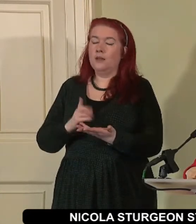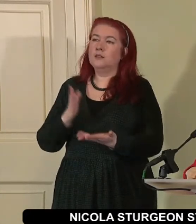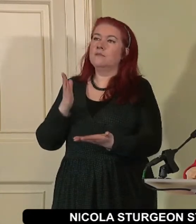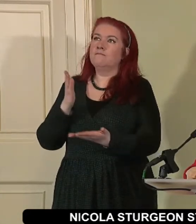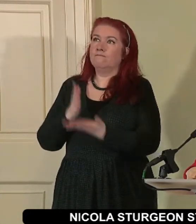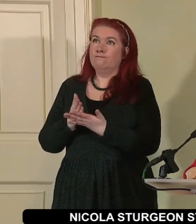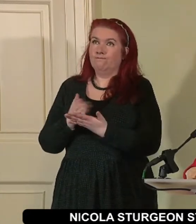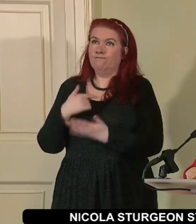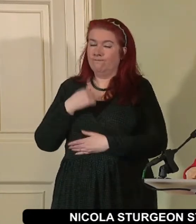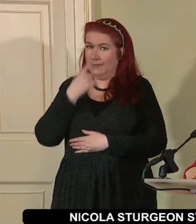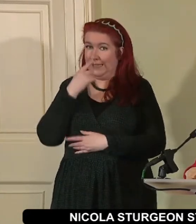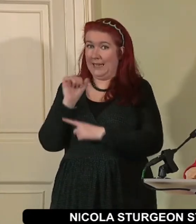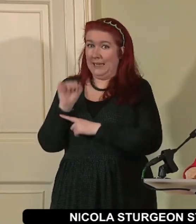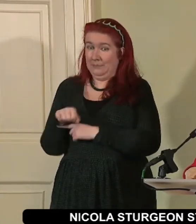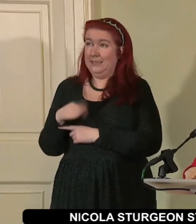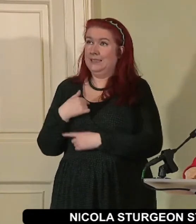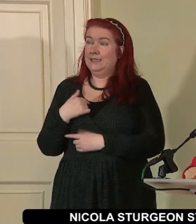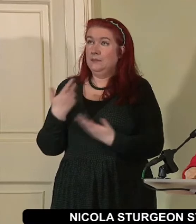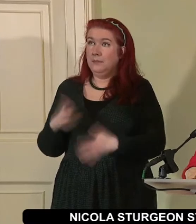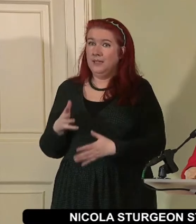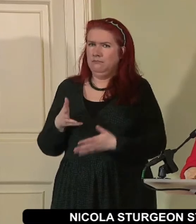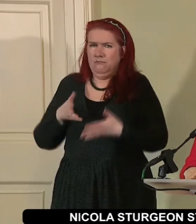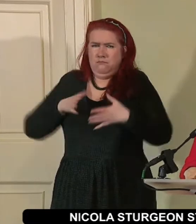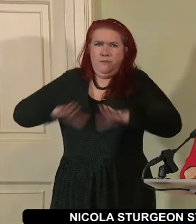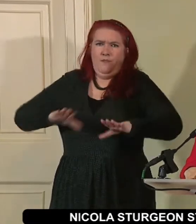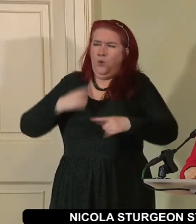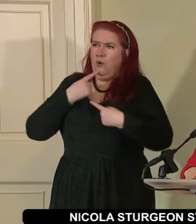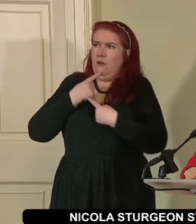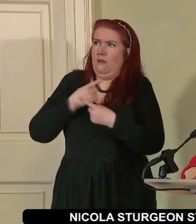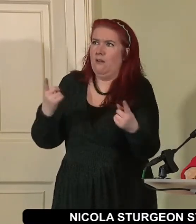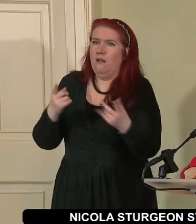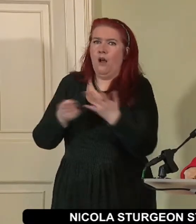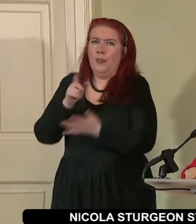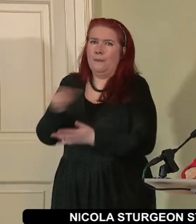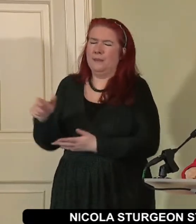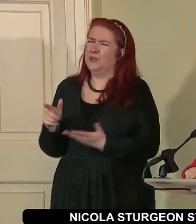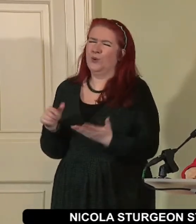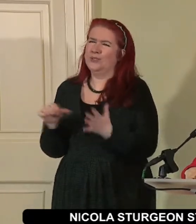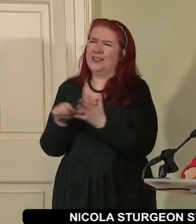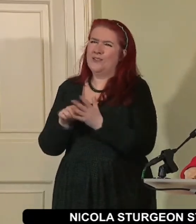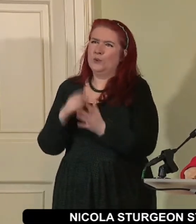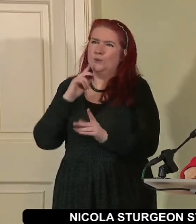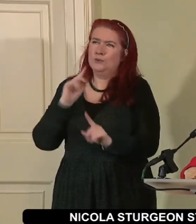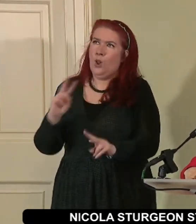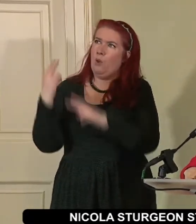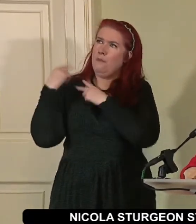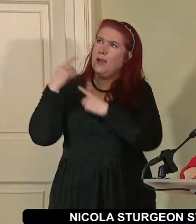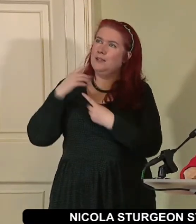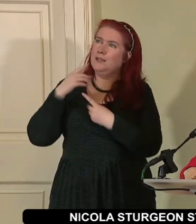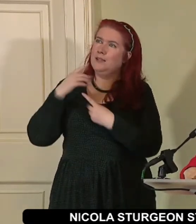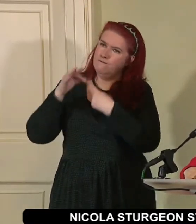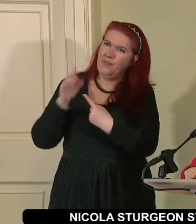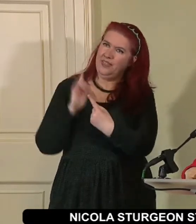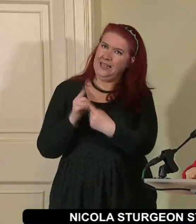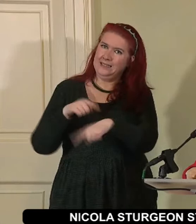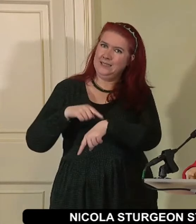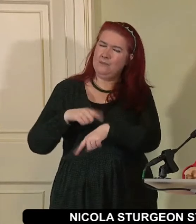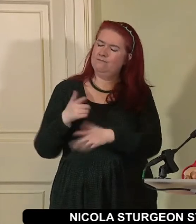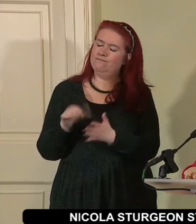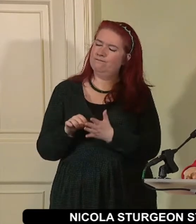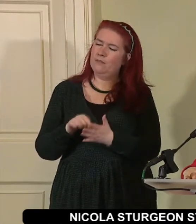admit that to yourself before you even start telling other people. So I couldn't pinpoint the exact moment, except that sitting